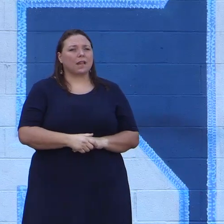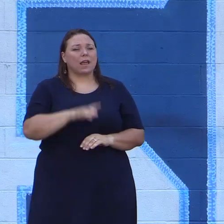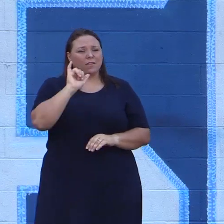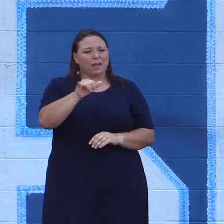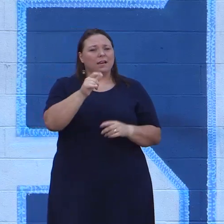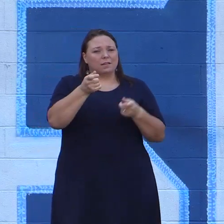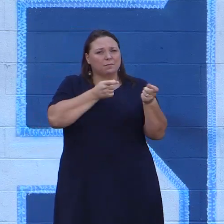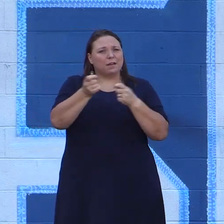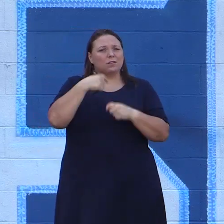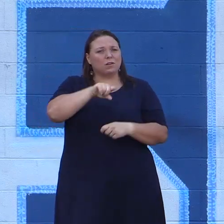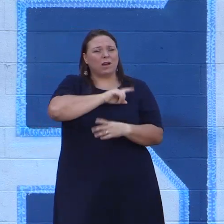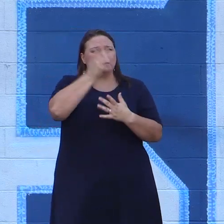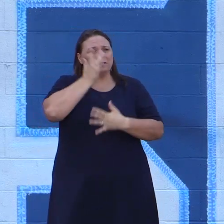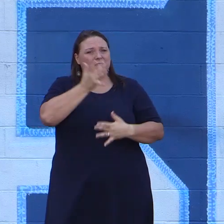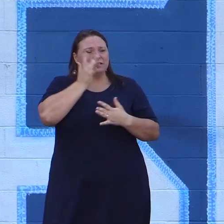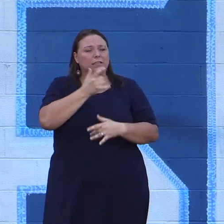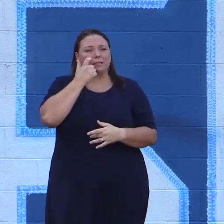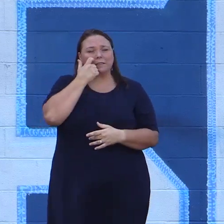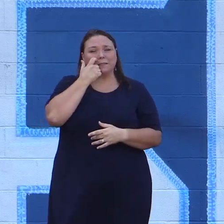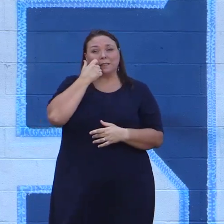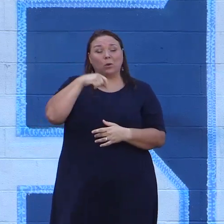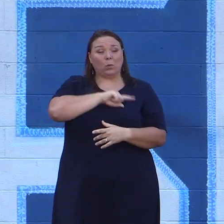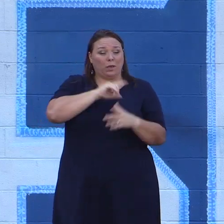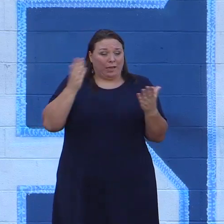management. We're here today